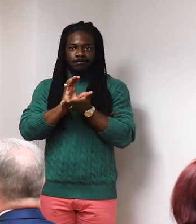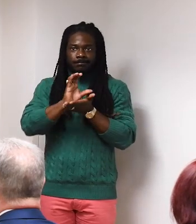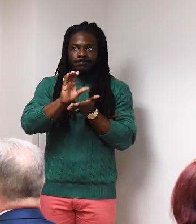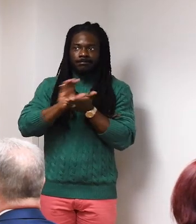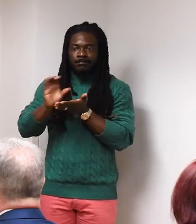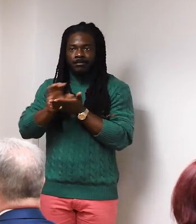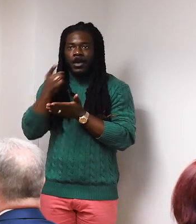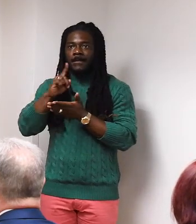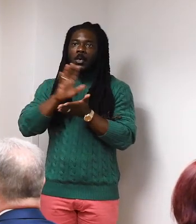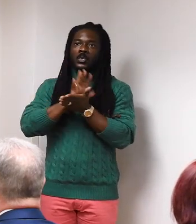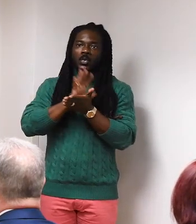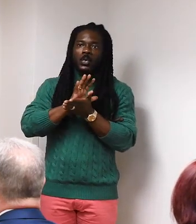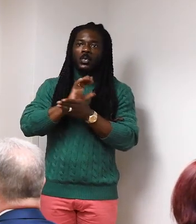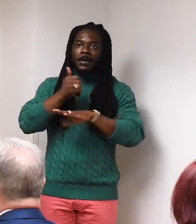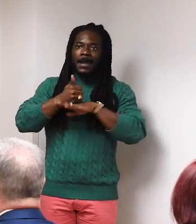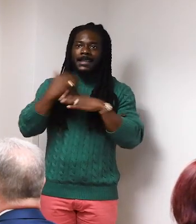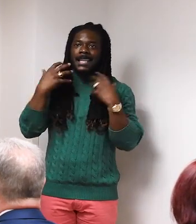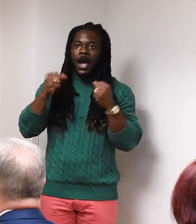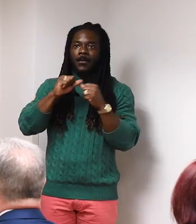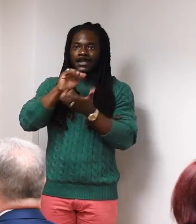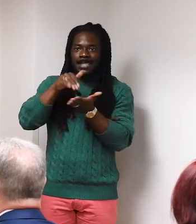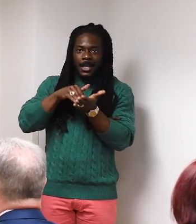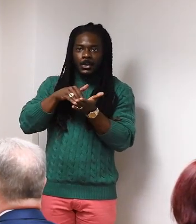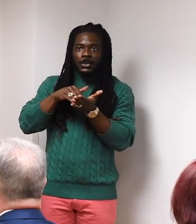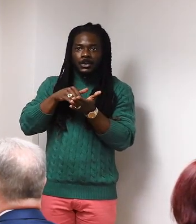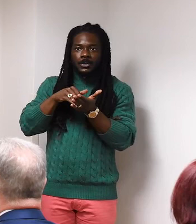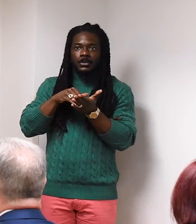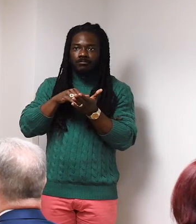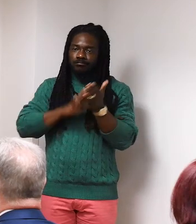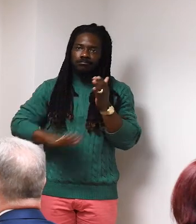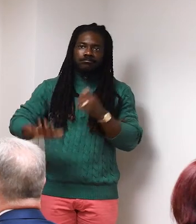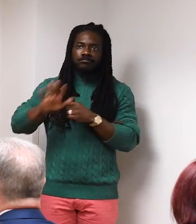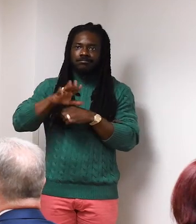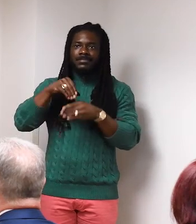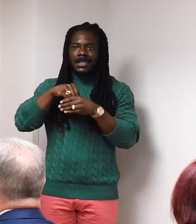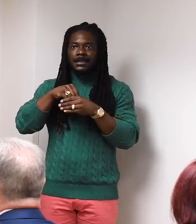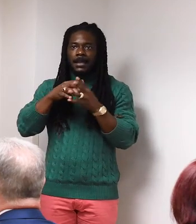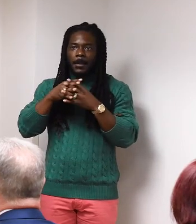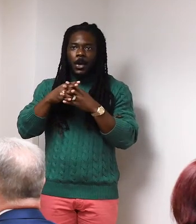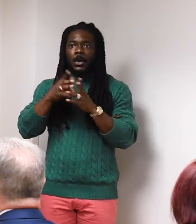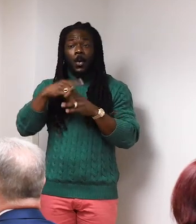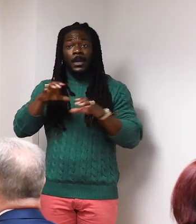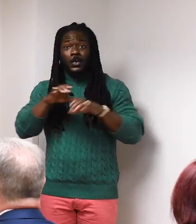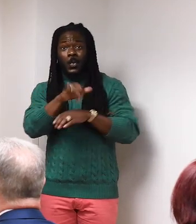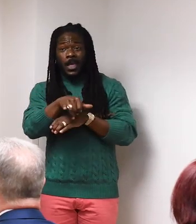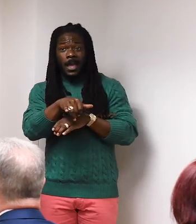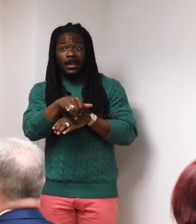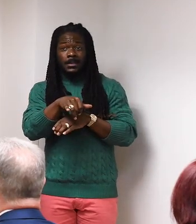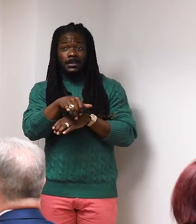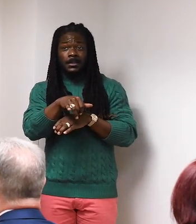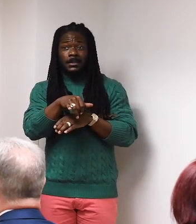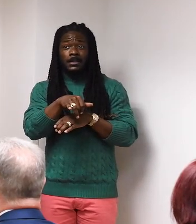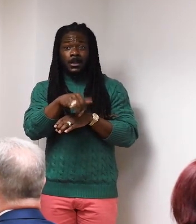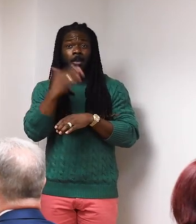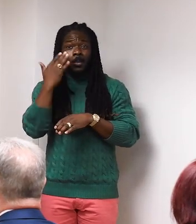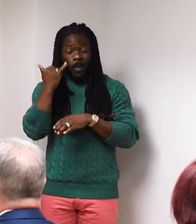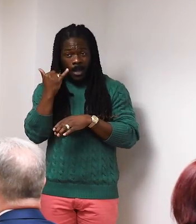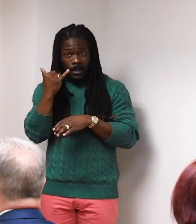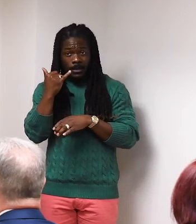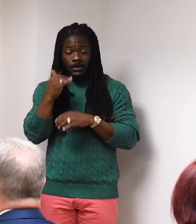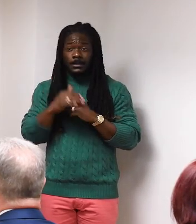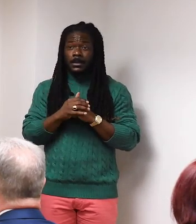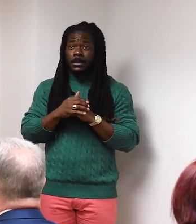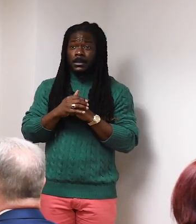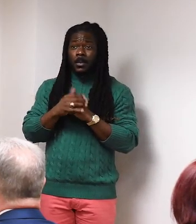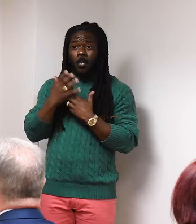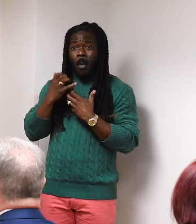behind school-based health center initiatives all across the country. We do that in part with confidence that